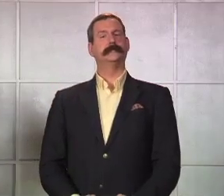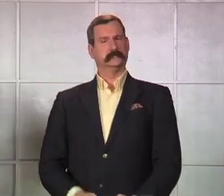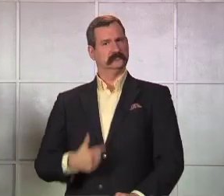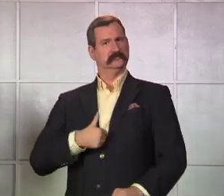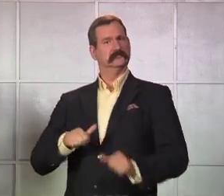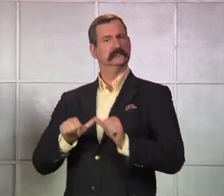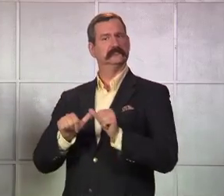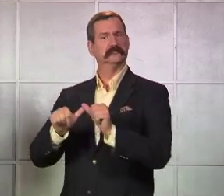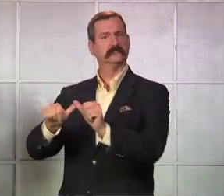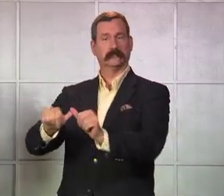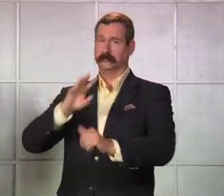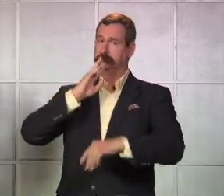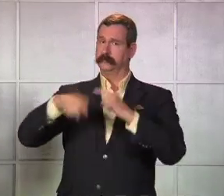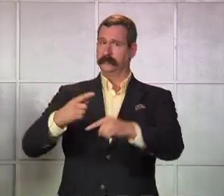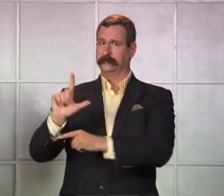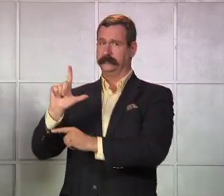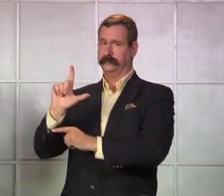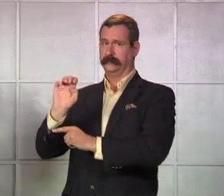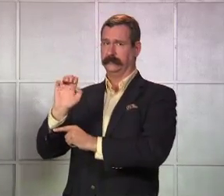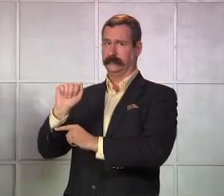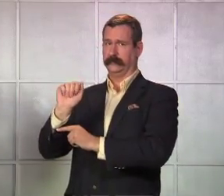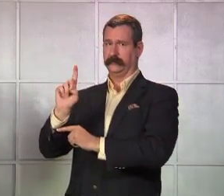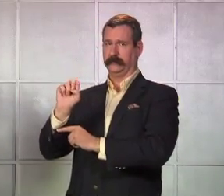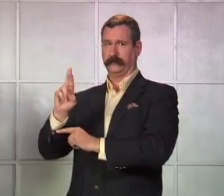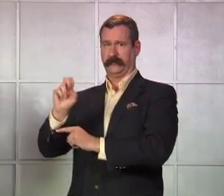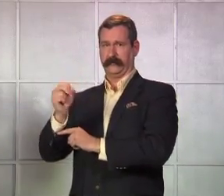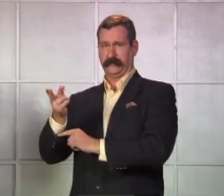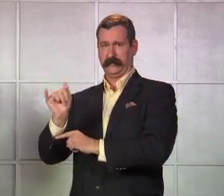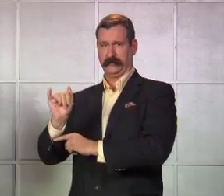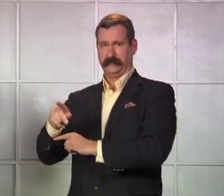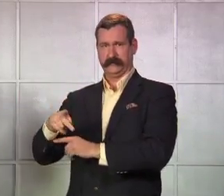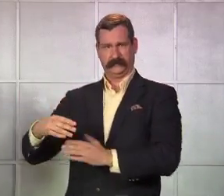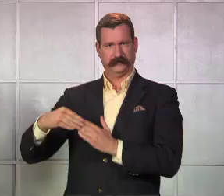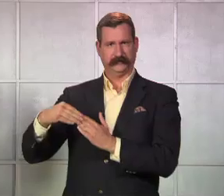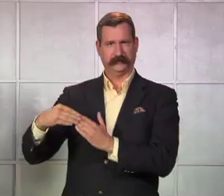We are continuing our discussion on leadership.